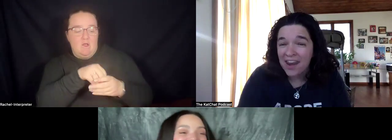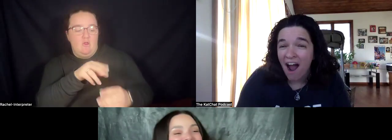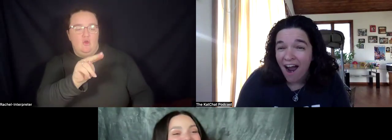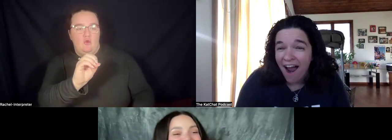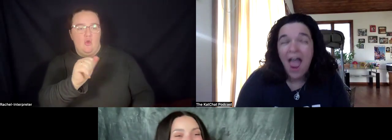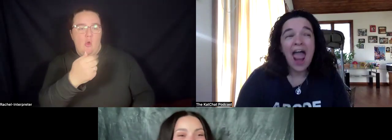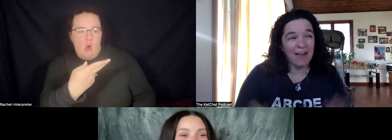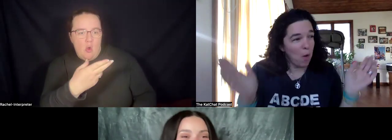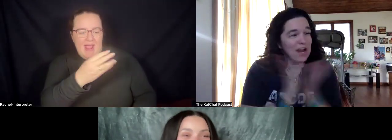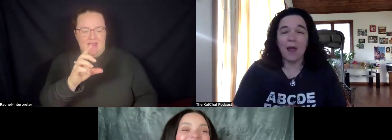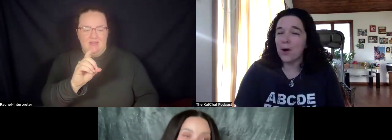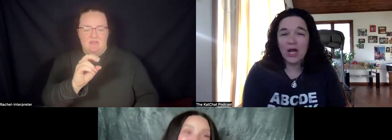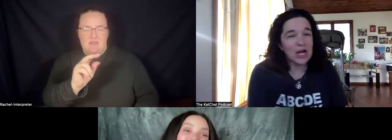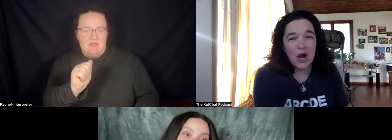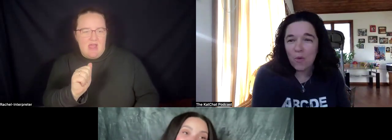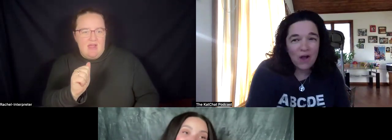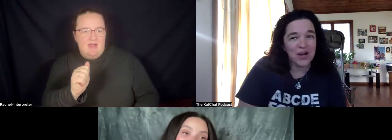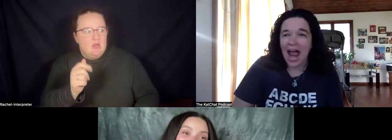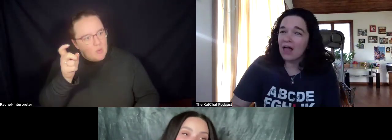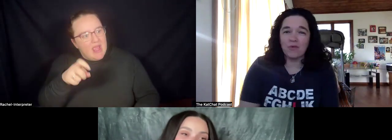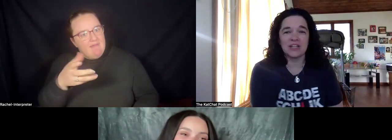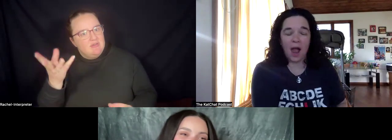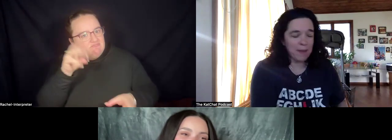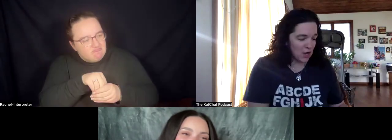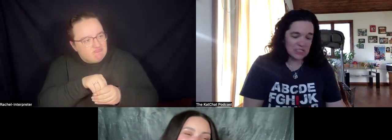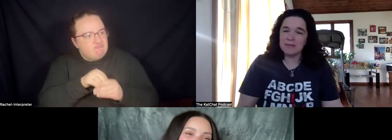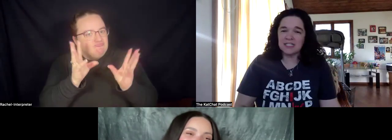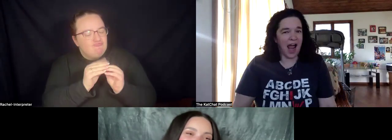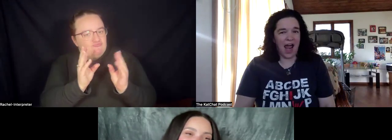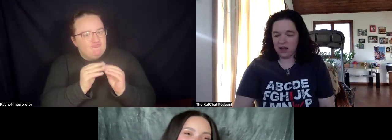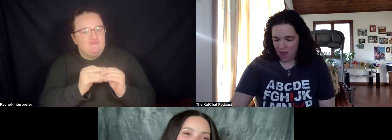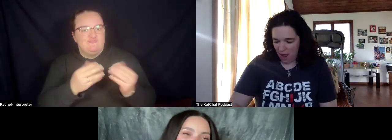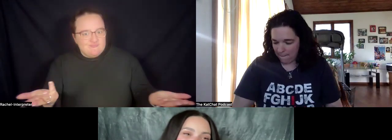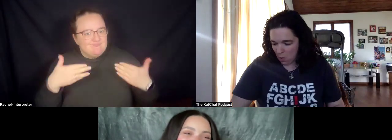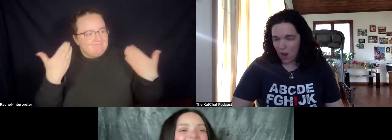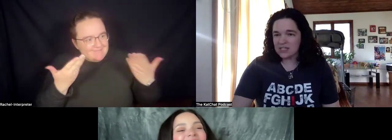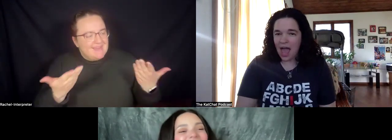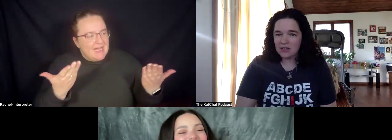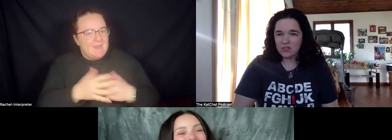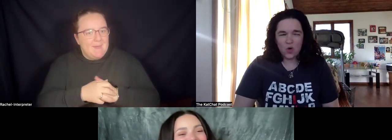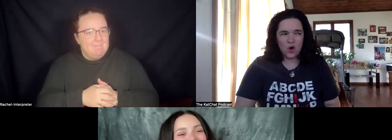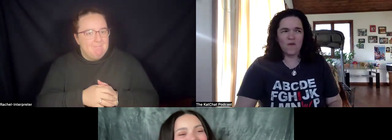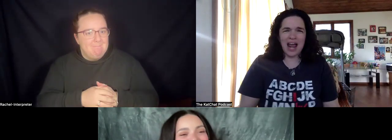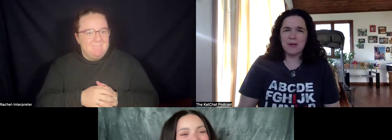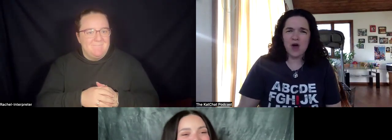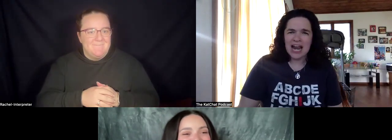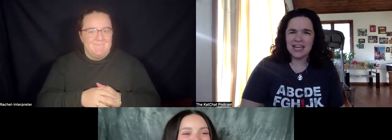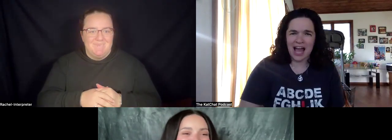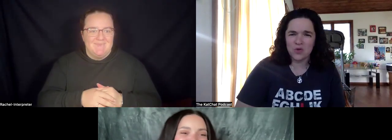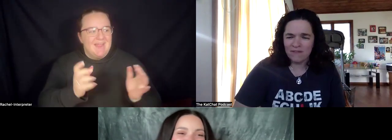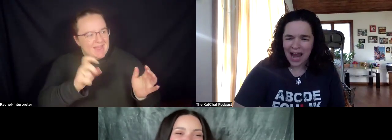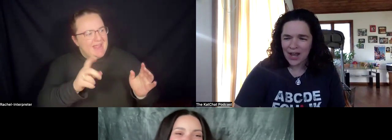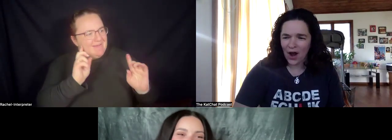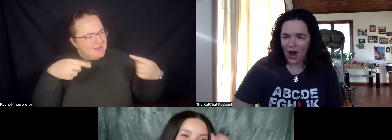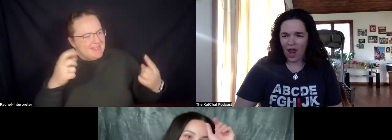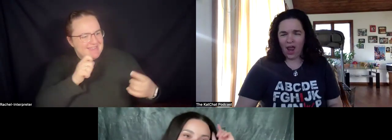and Donna. We got to put a good one for Kathryn to come on Christmas Con. I mean, what Oh, not? You gotta be crazy